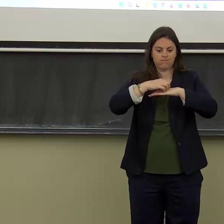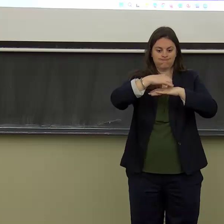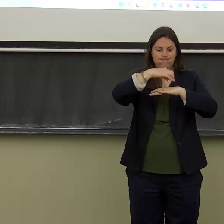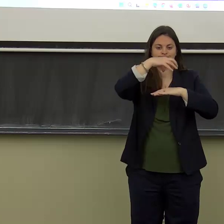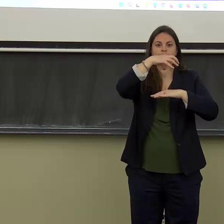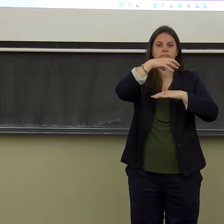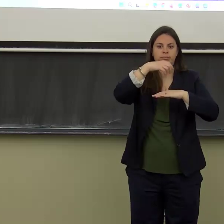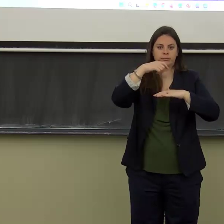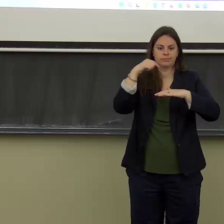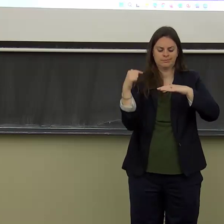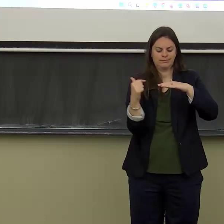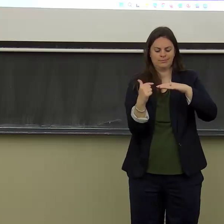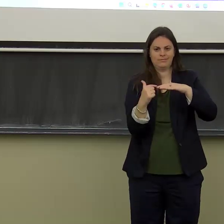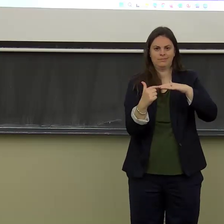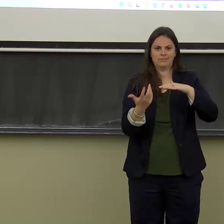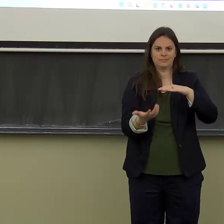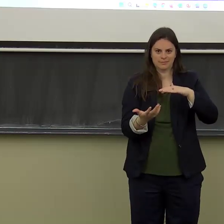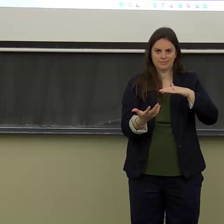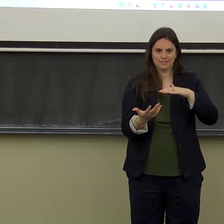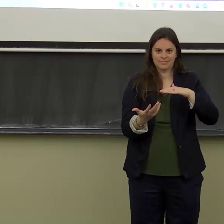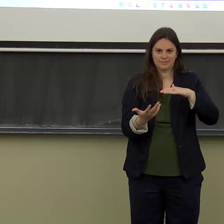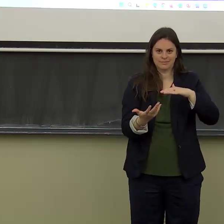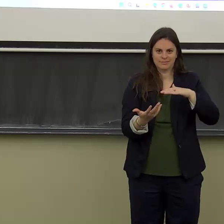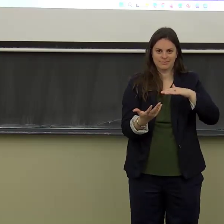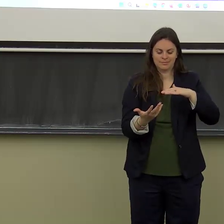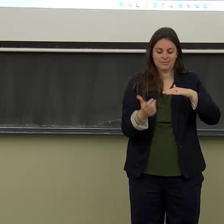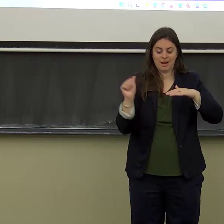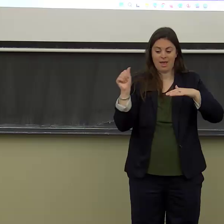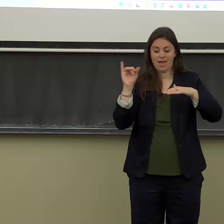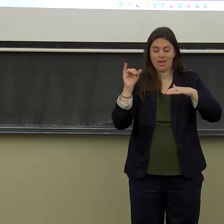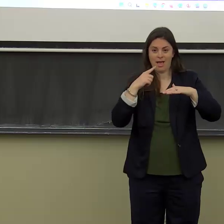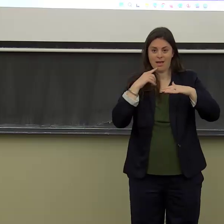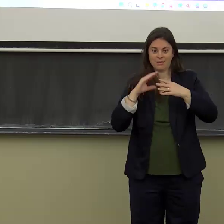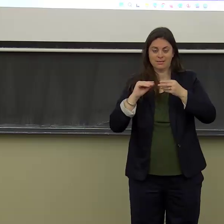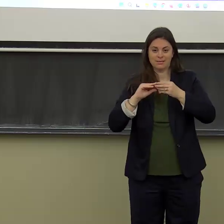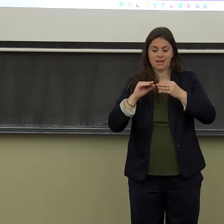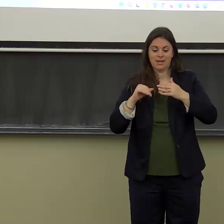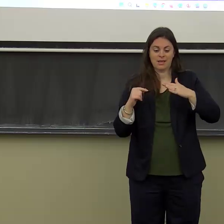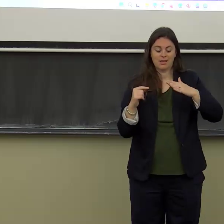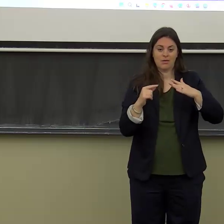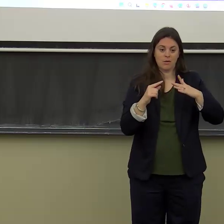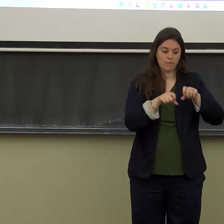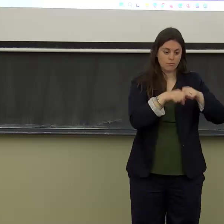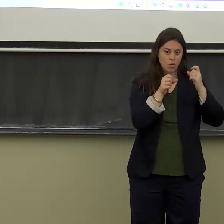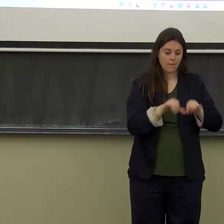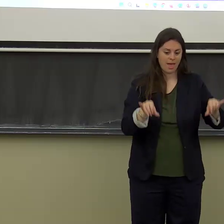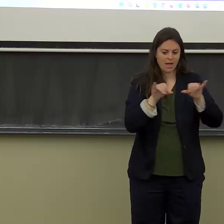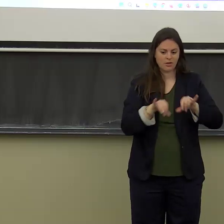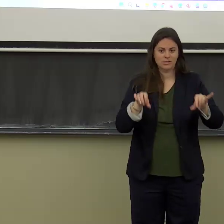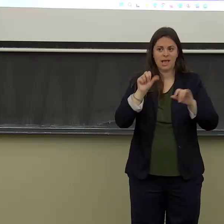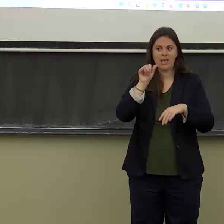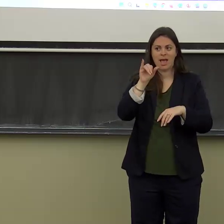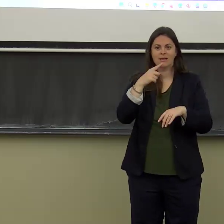we need to, when AI is saying that these broken patterns are the right way to do